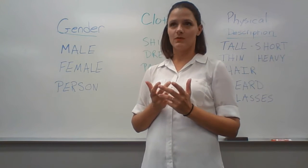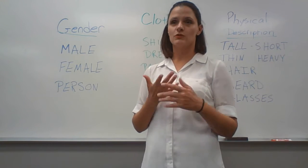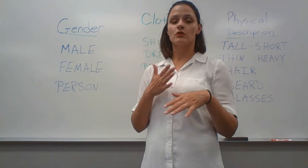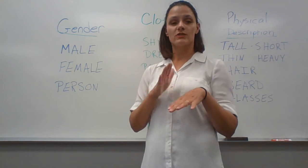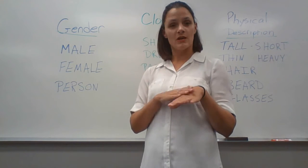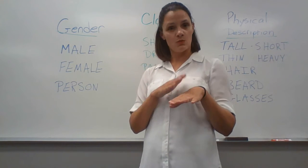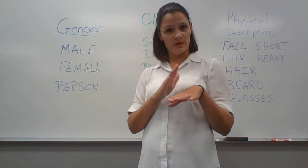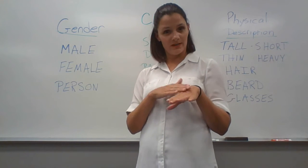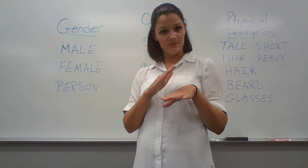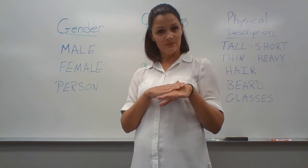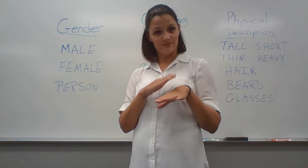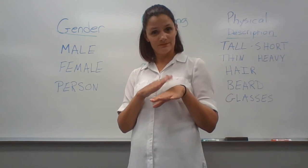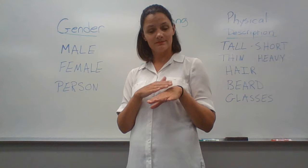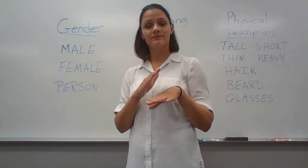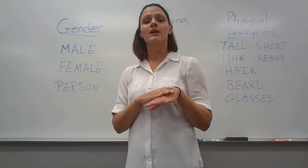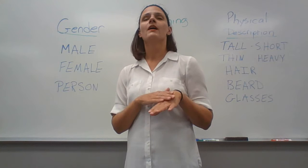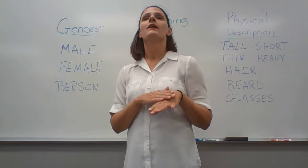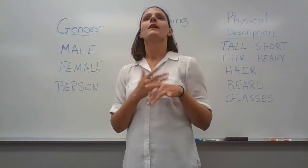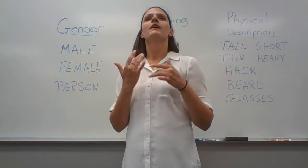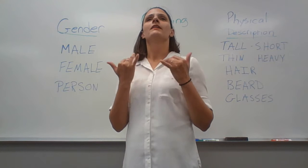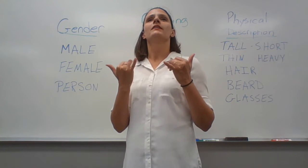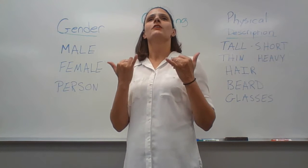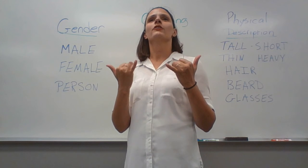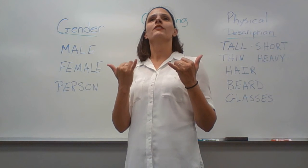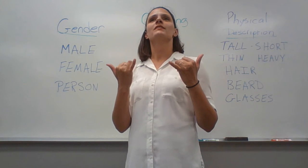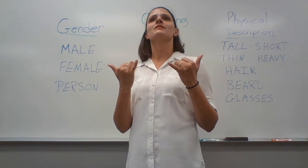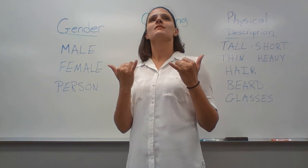just a warning. In the current